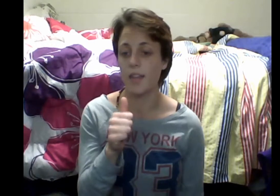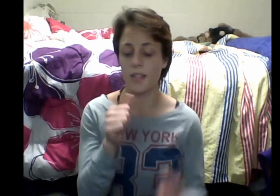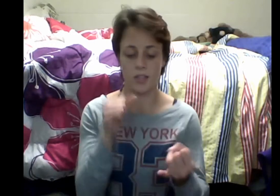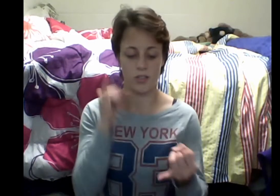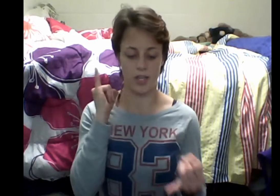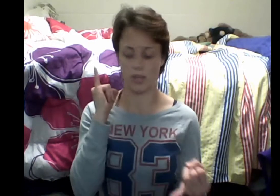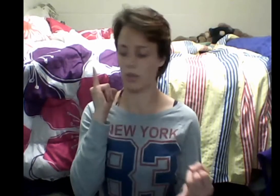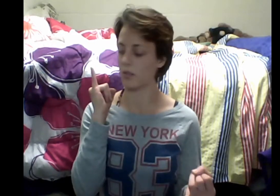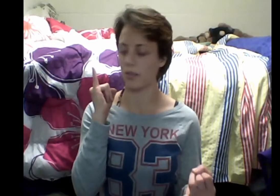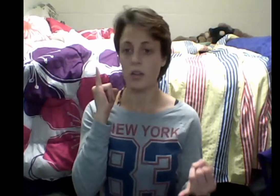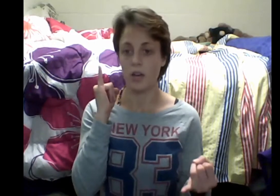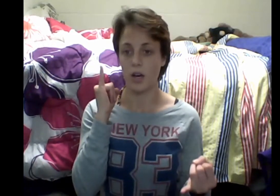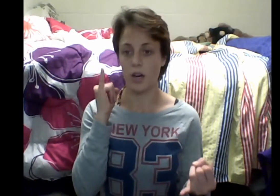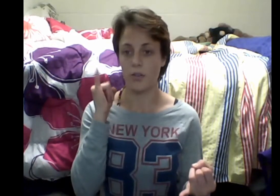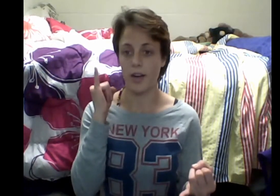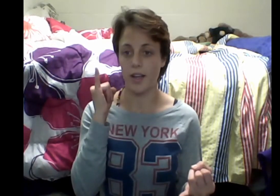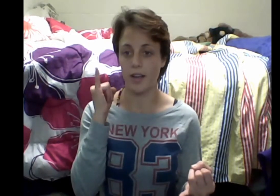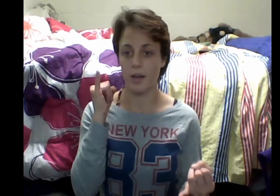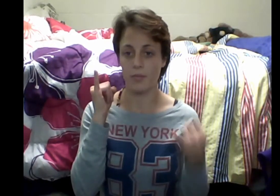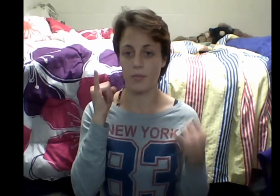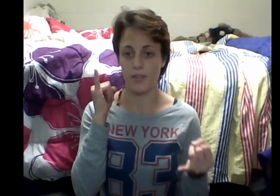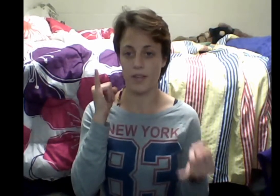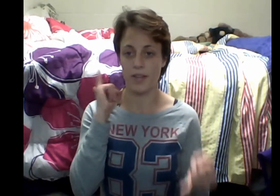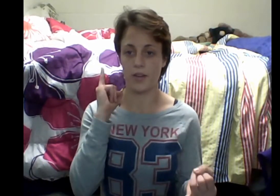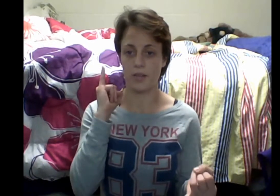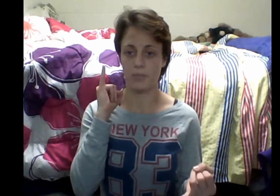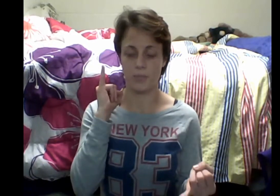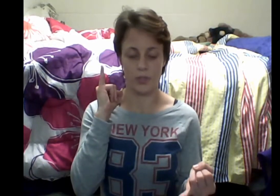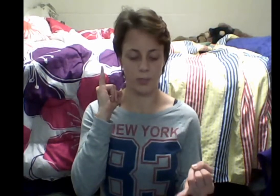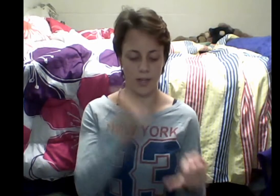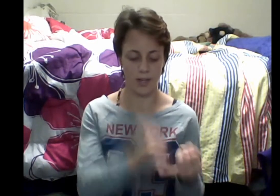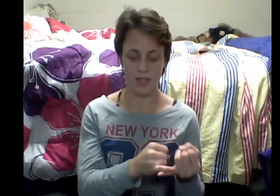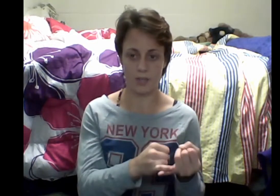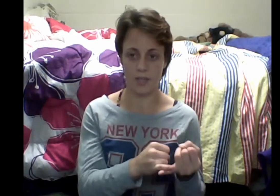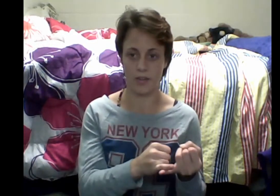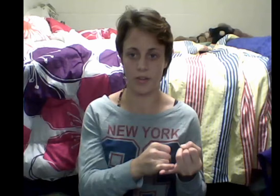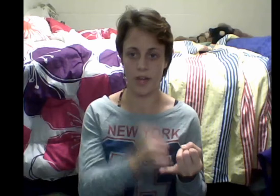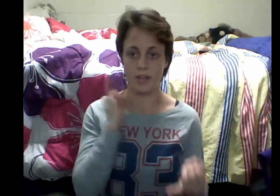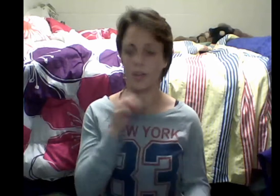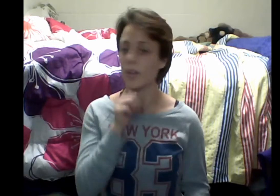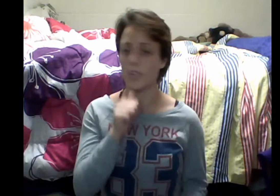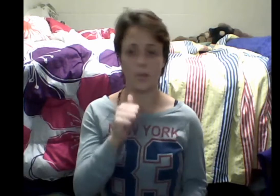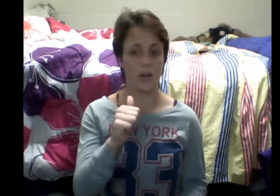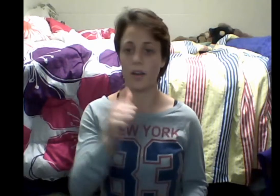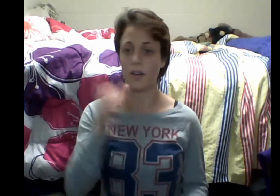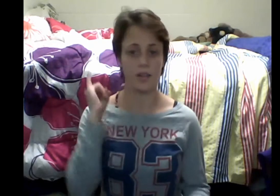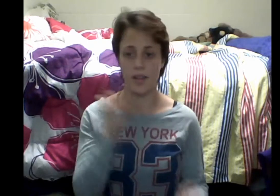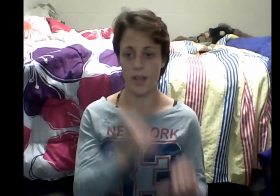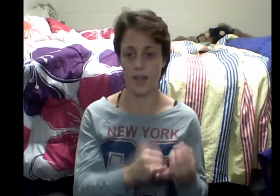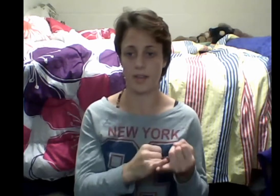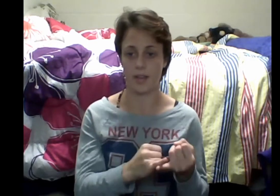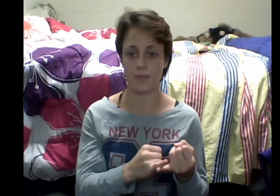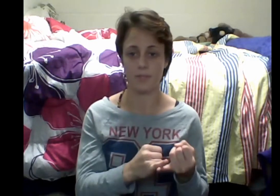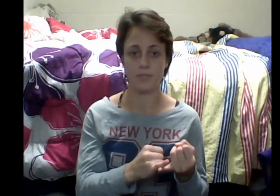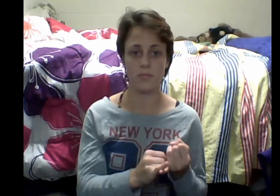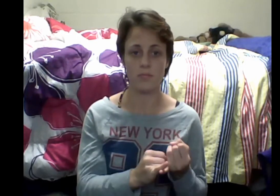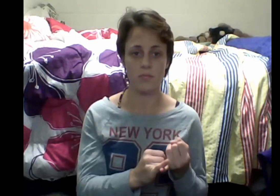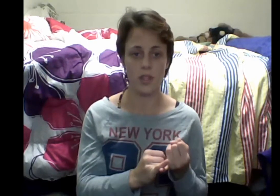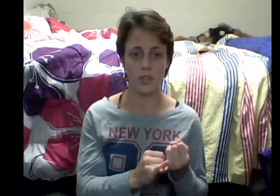ending is you take your right hand up, left hand down, and your two pinkies come together, ending. So unending